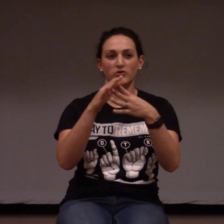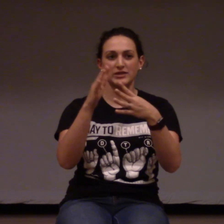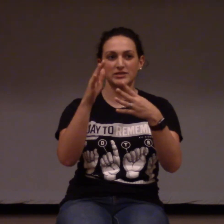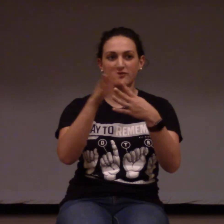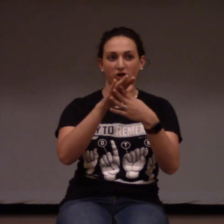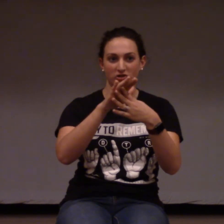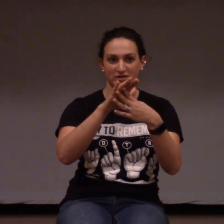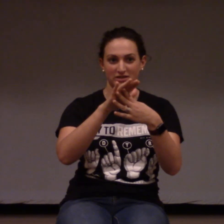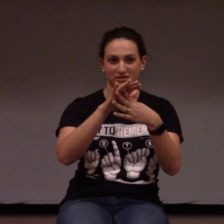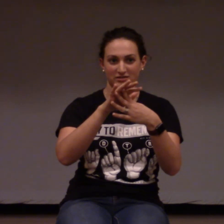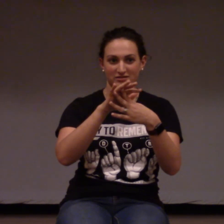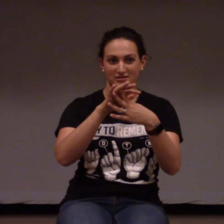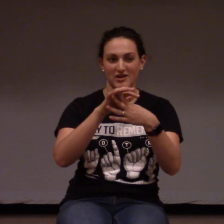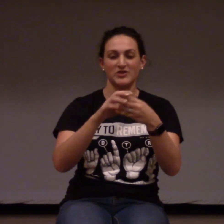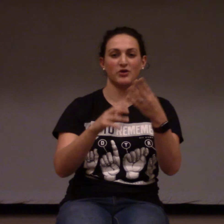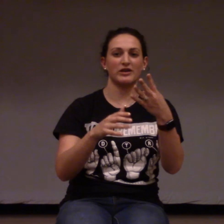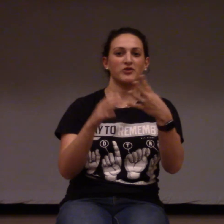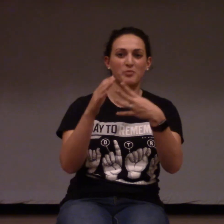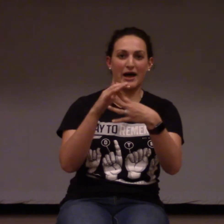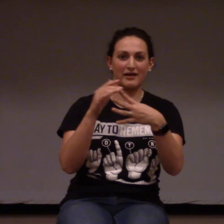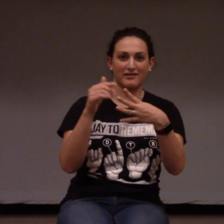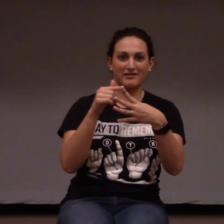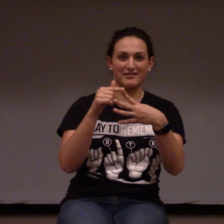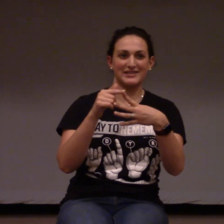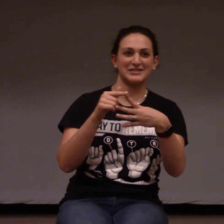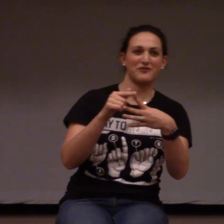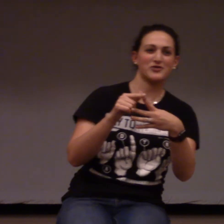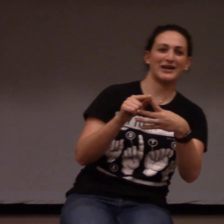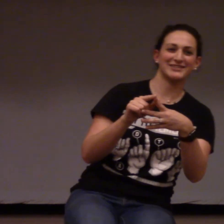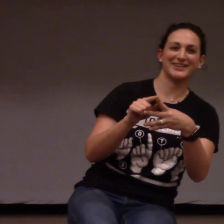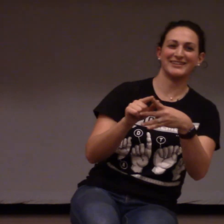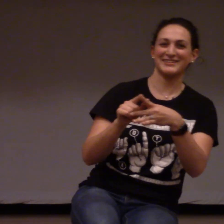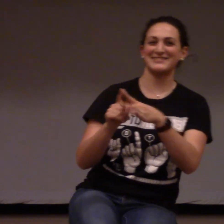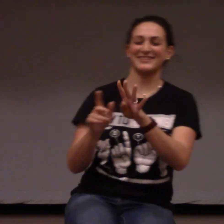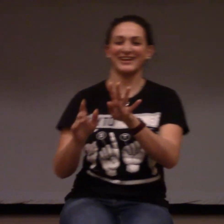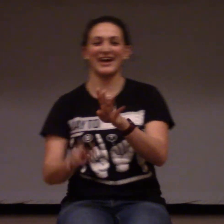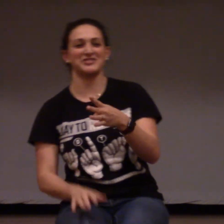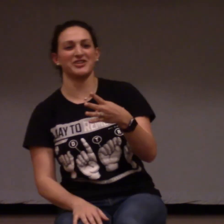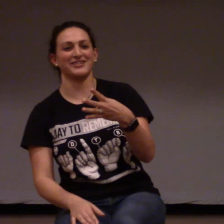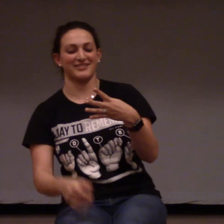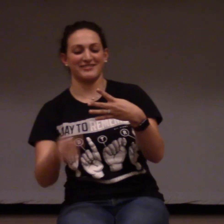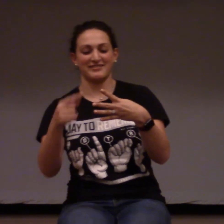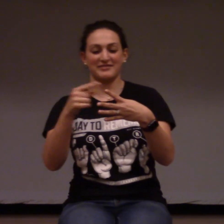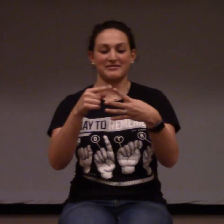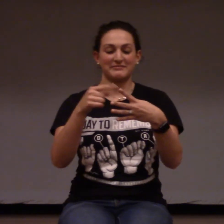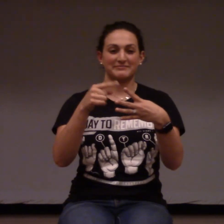oldest first. So I'll give you mine and see if you guys can catch it.